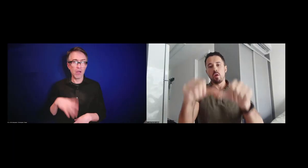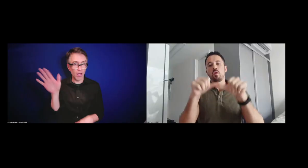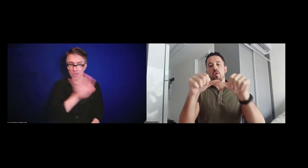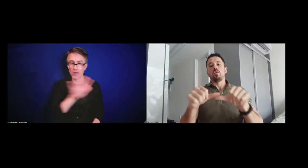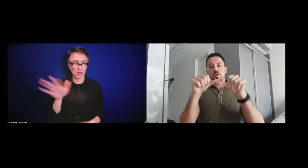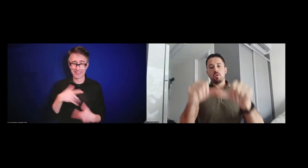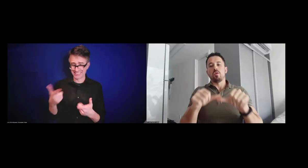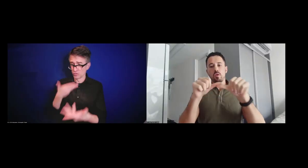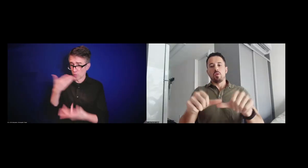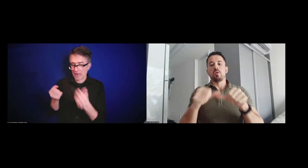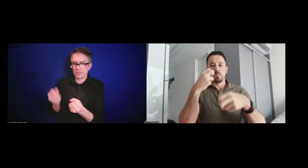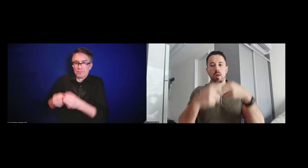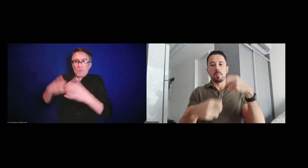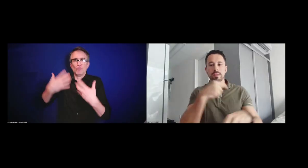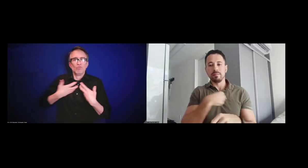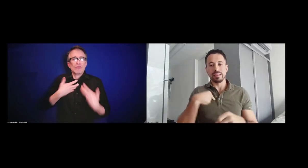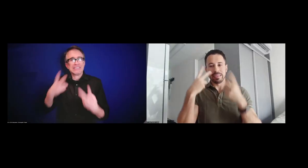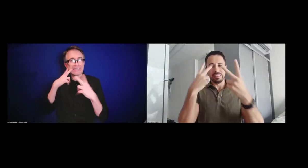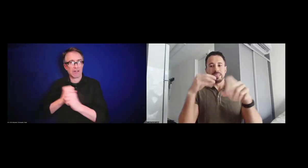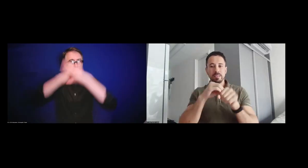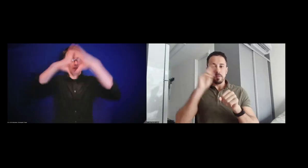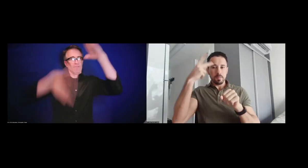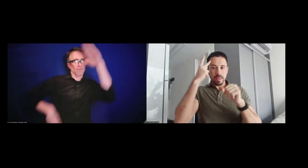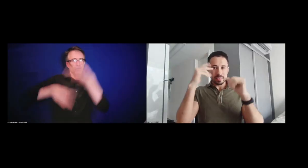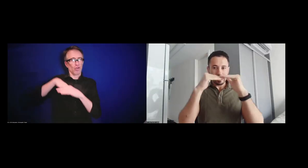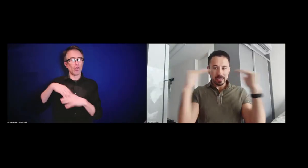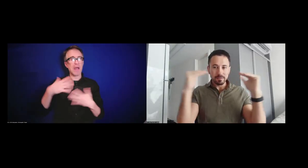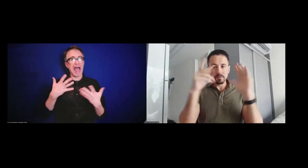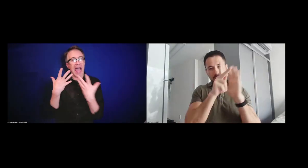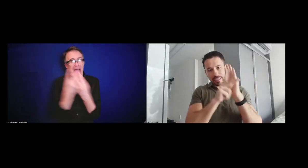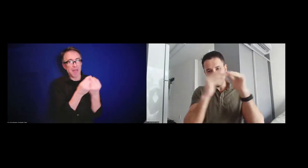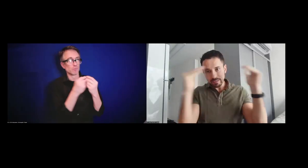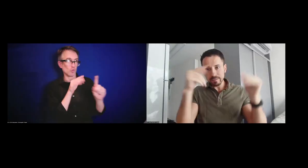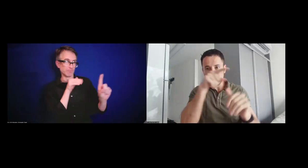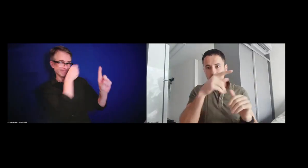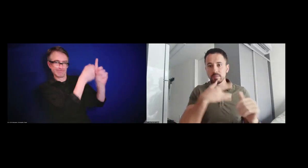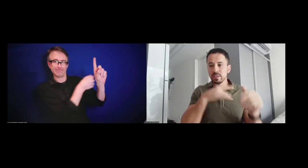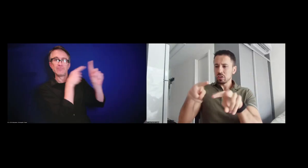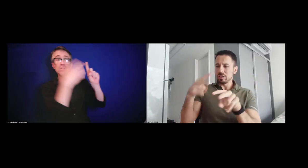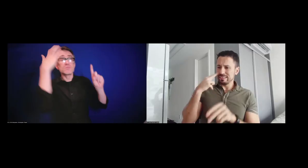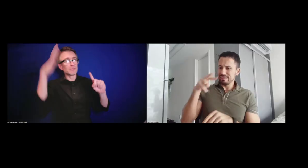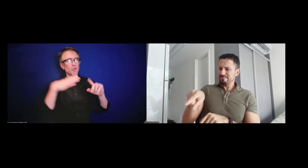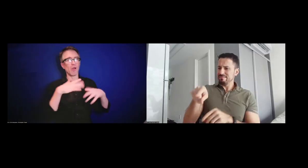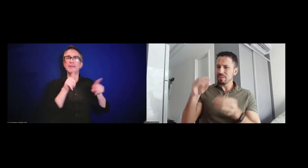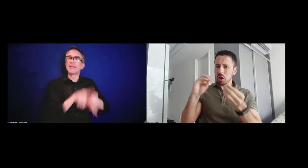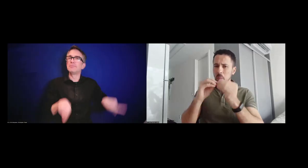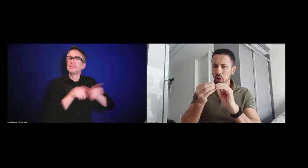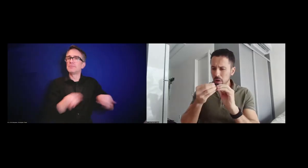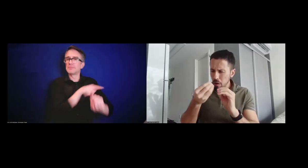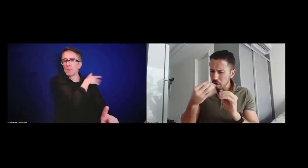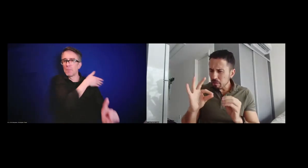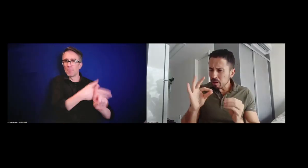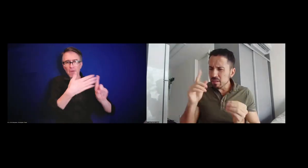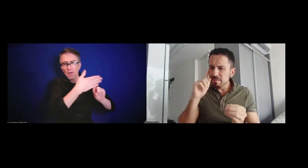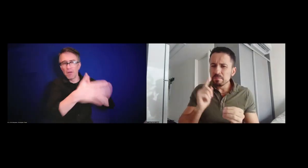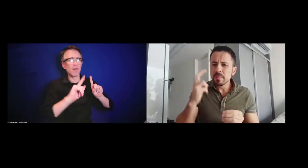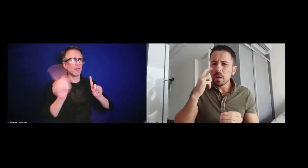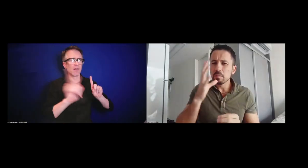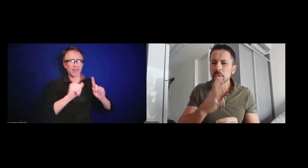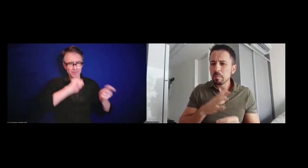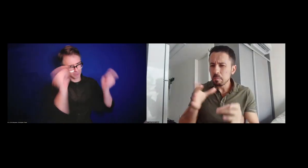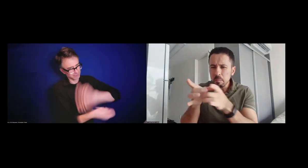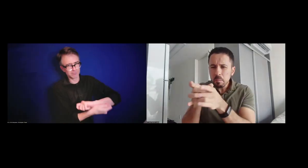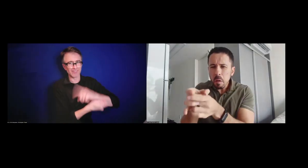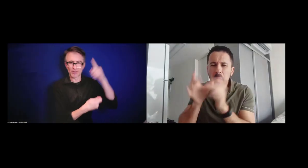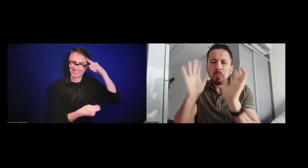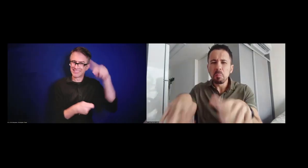for instance, a deaf blind woman. So that's a continual problem, is making sure that we're looking at each identity and each